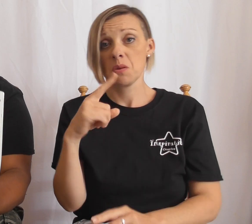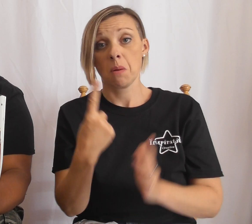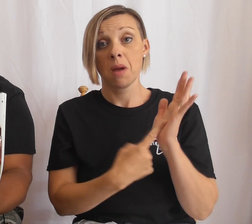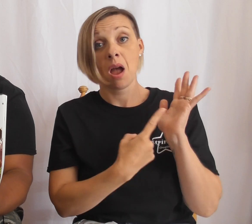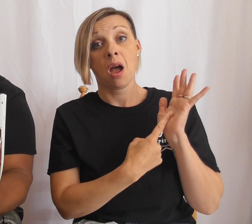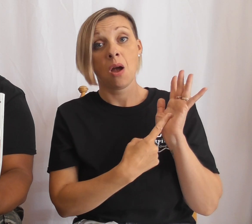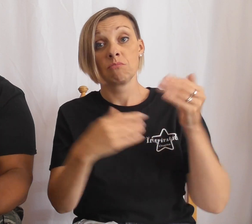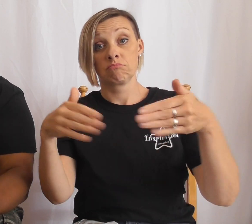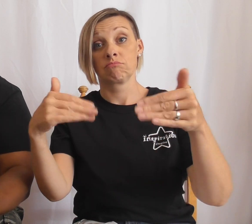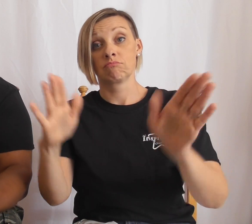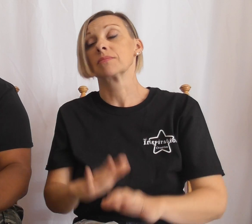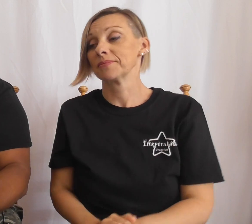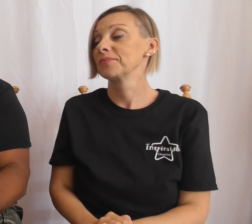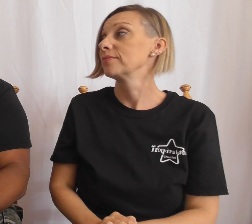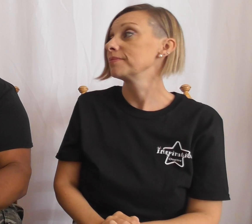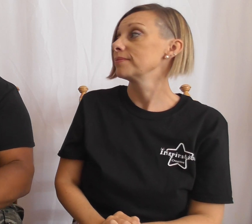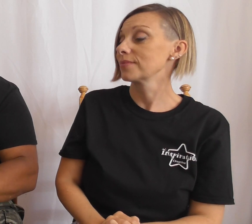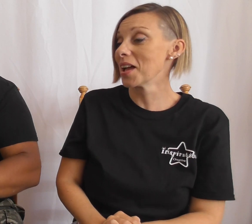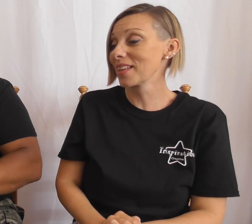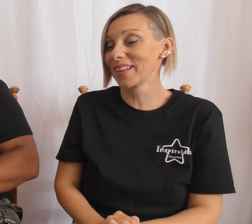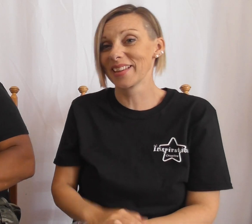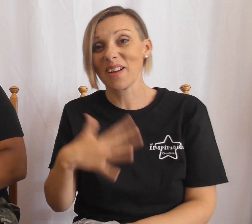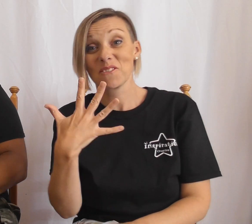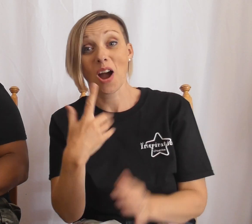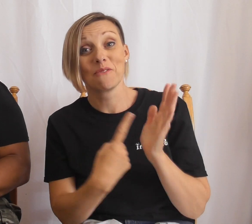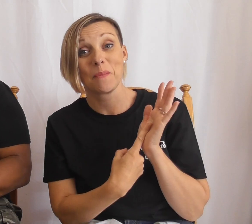day. 5 for a pound, 5 for a pound.